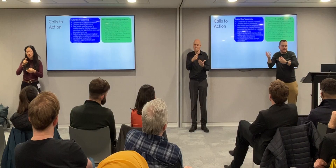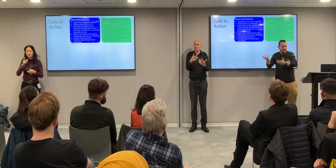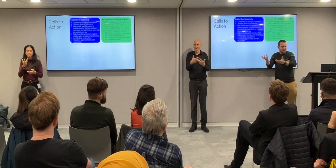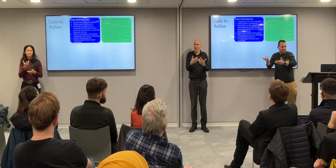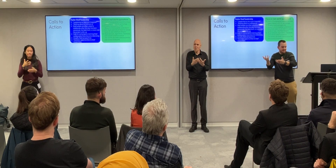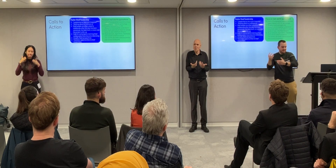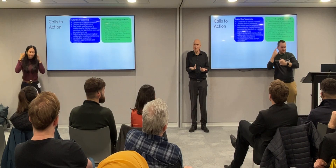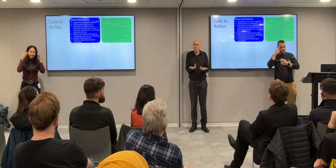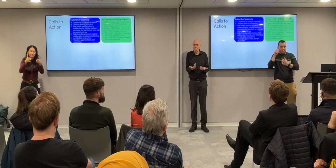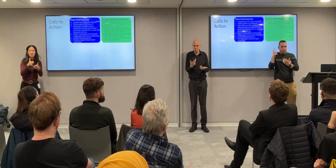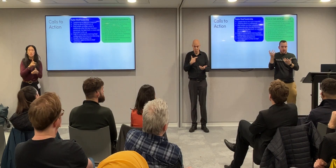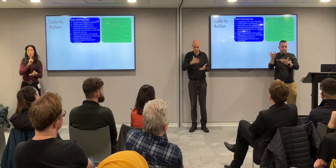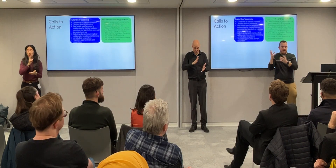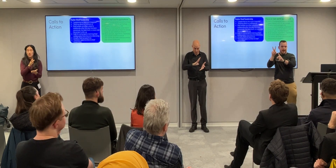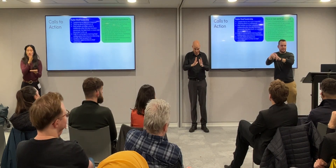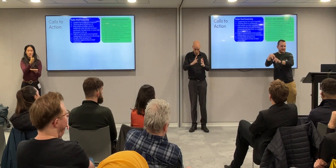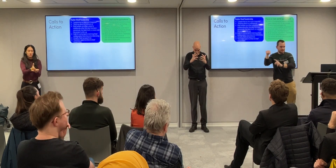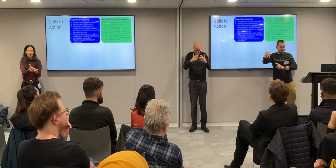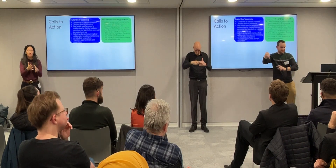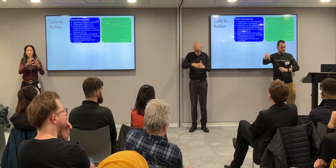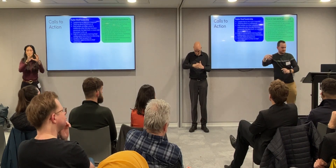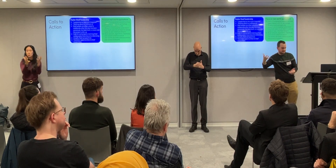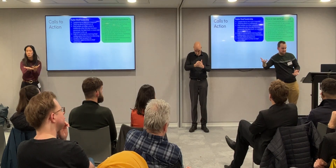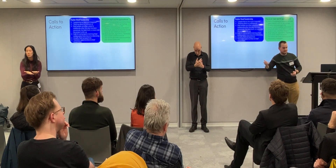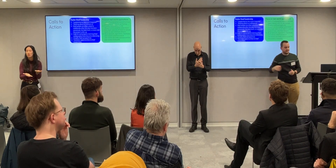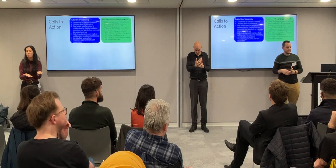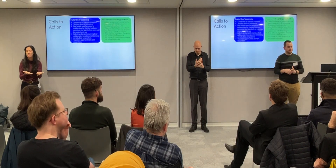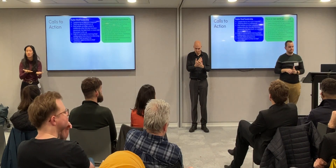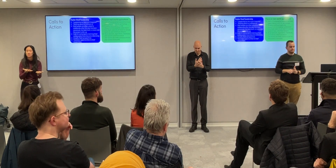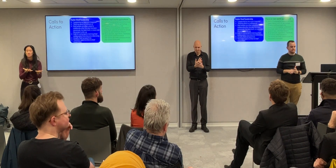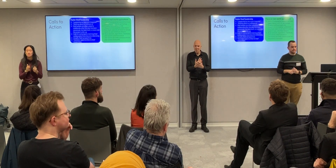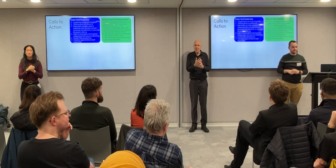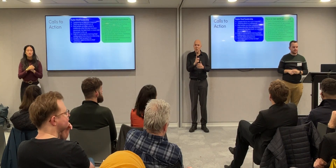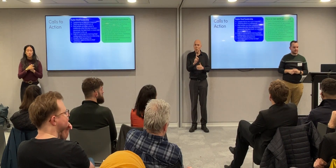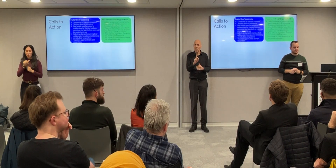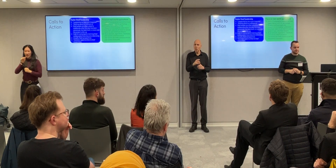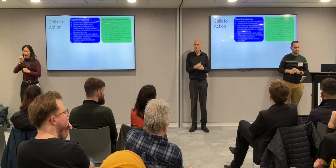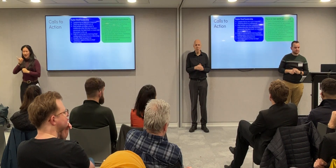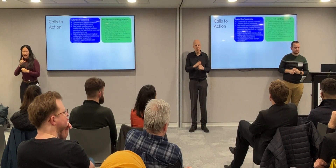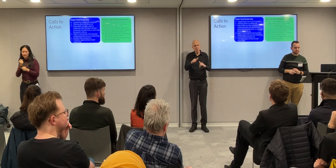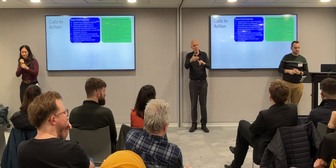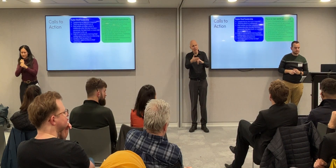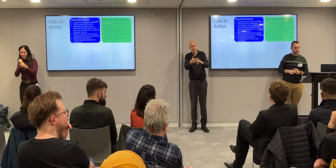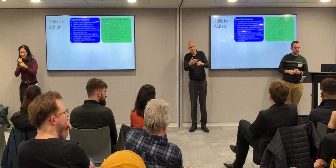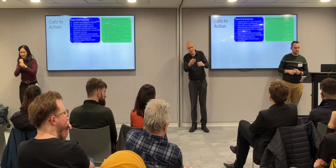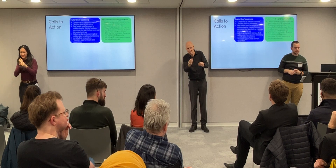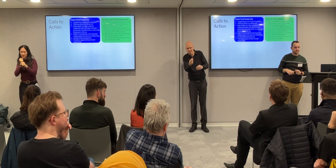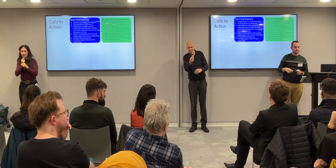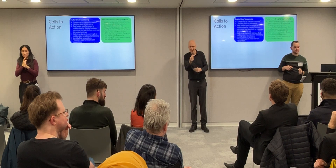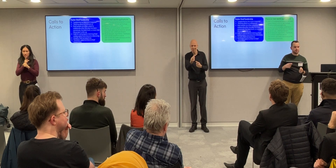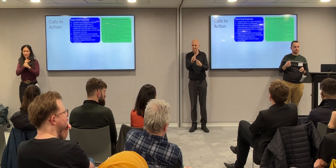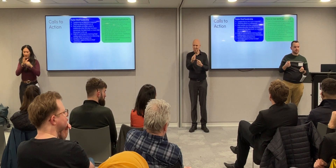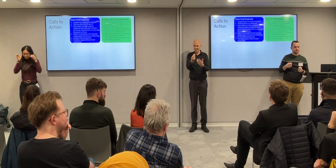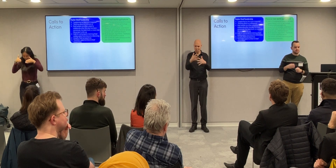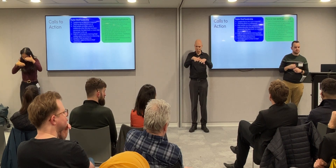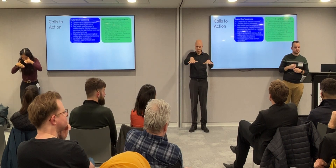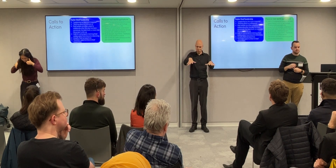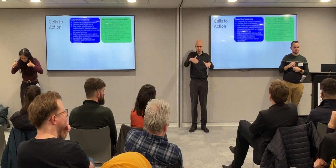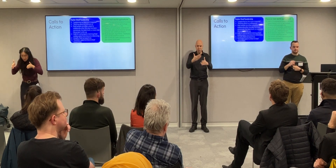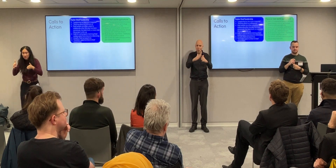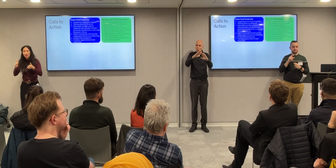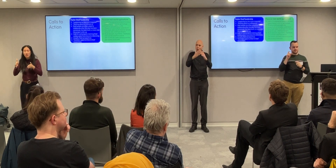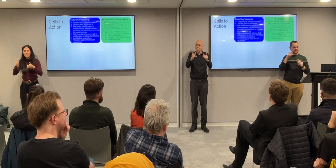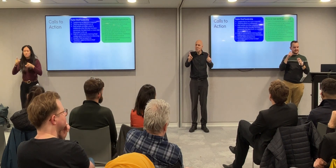technology develops, we need to keep in mind, what is it for? What is the end product going to be? How will this apply in the real world? Can we be